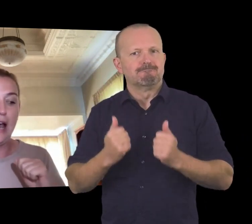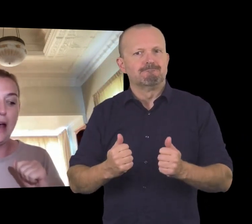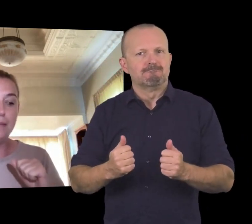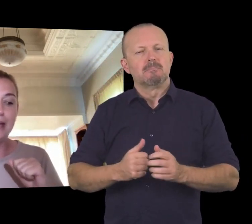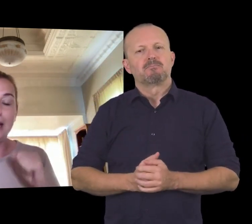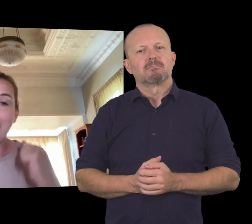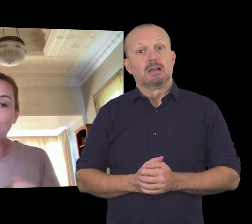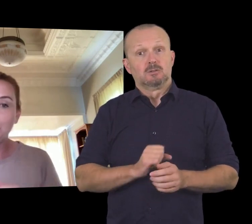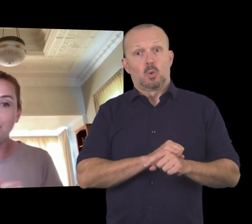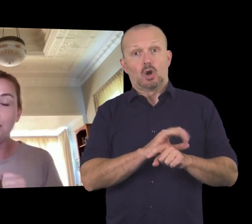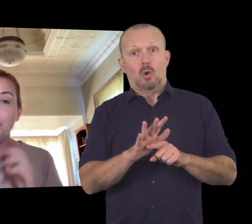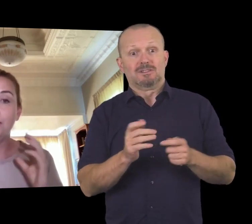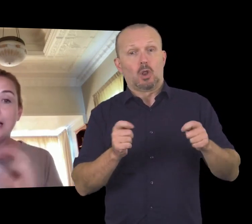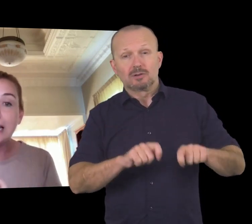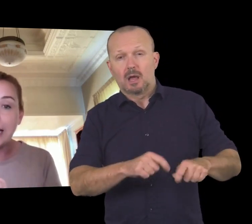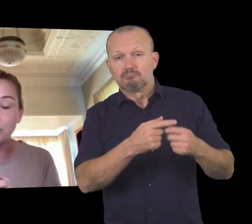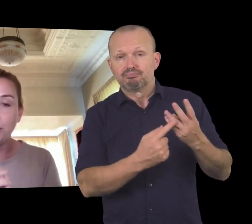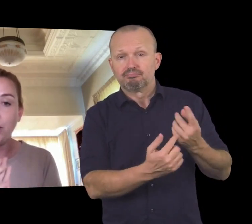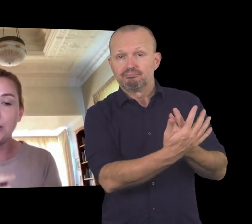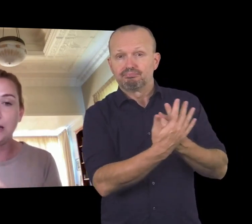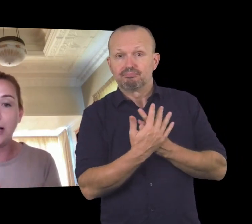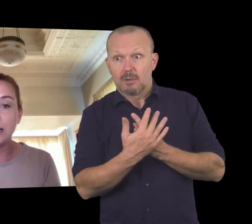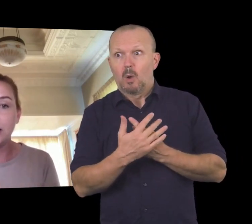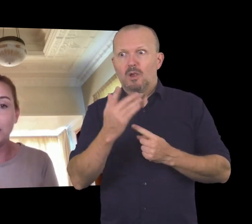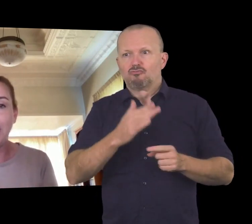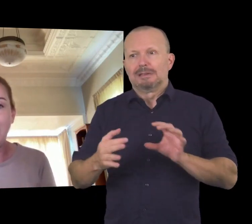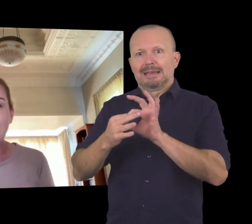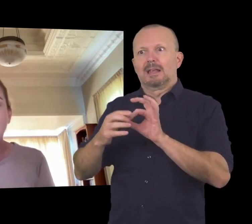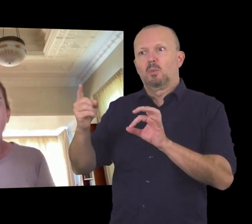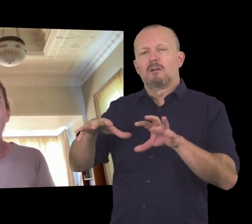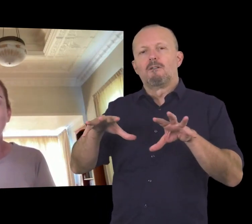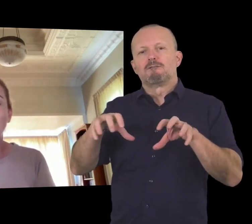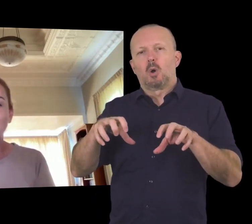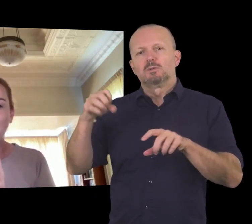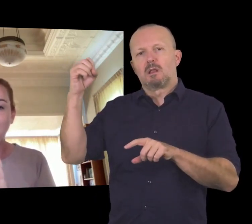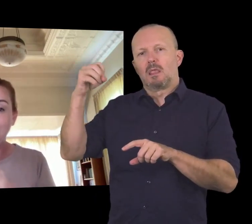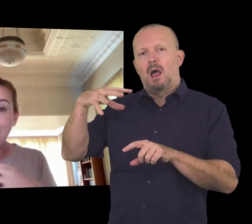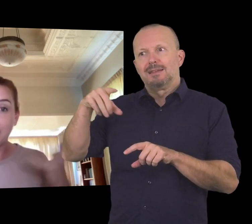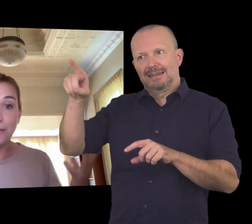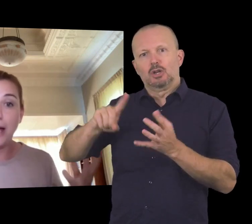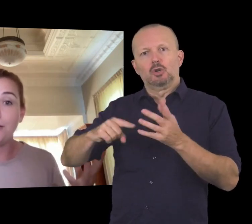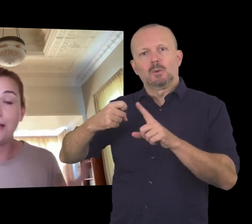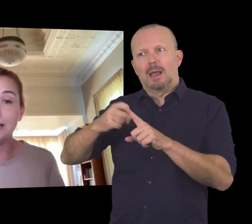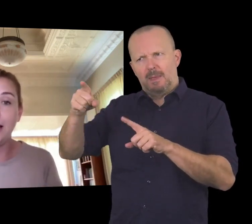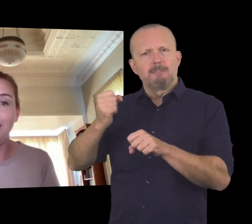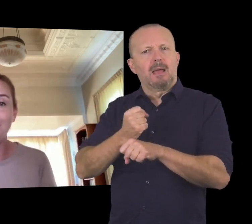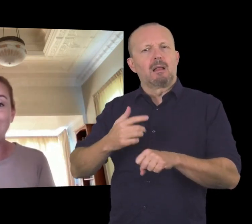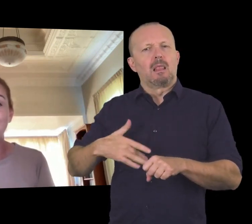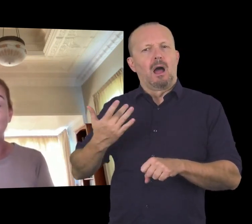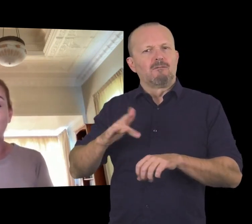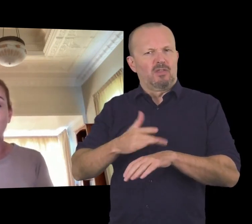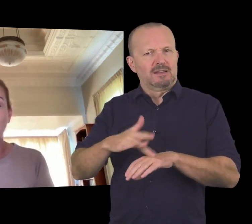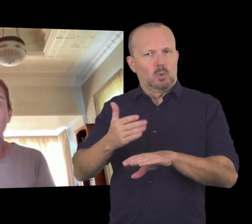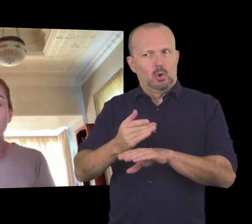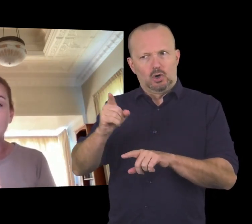creativity. It enabled us to reconnect with Frozen Light in the UK, who make live